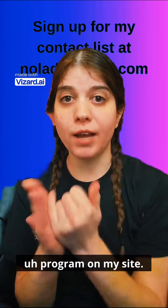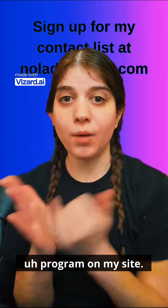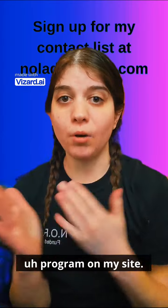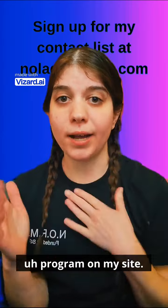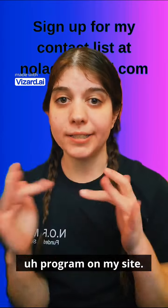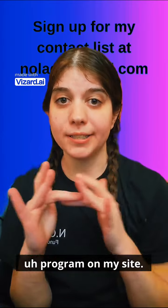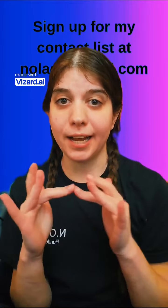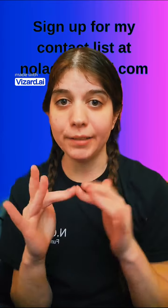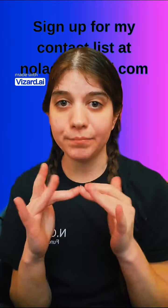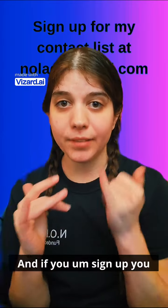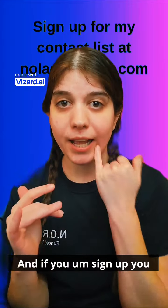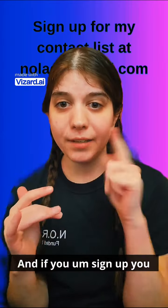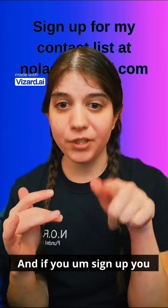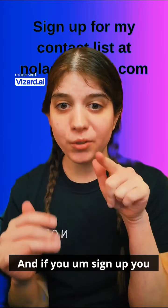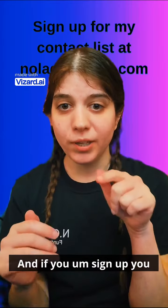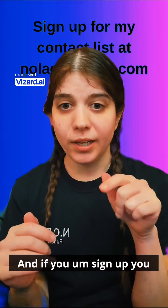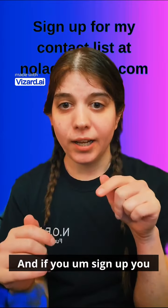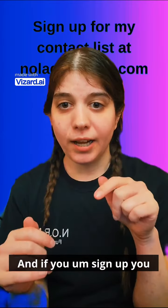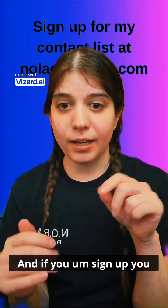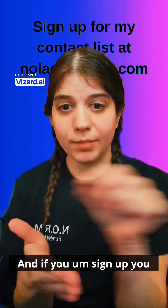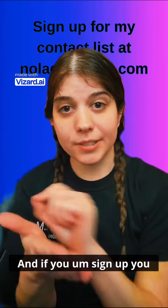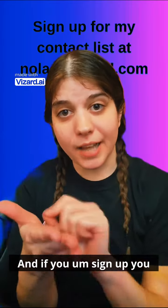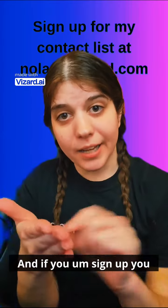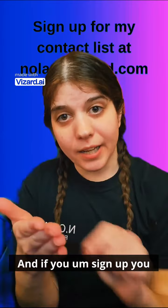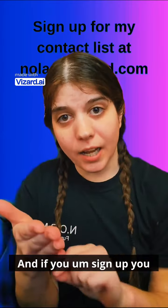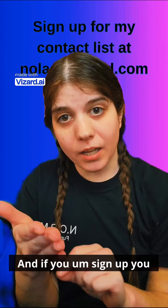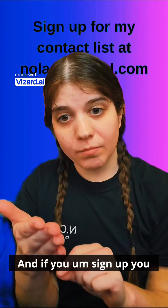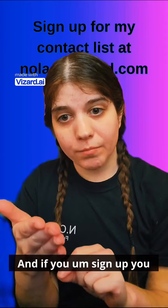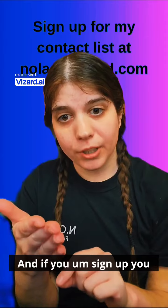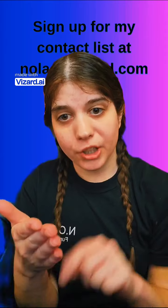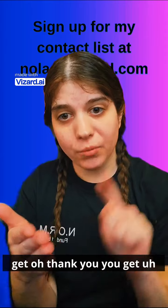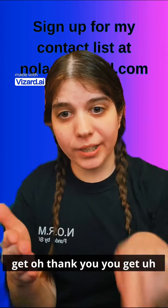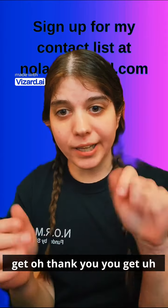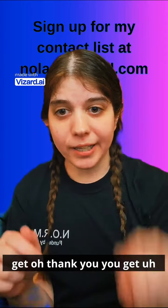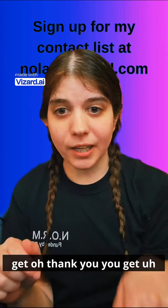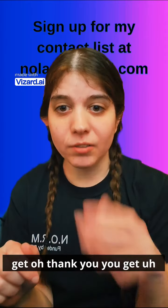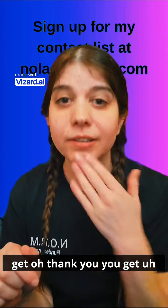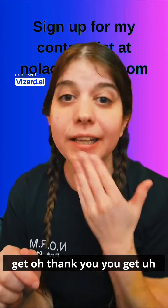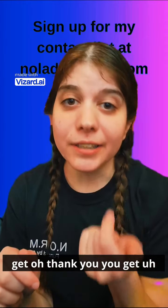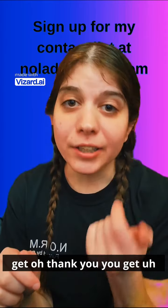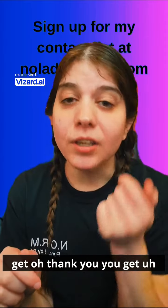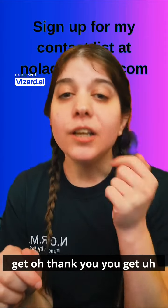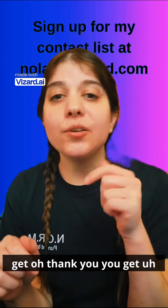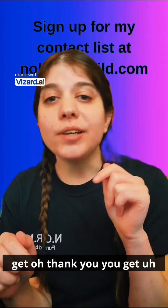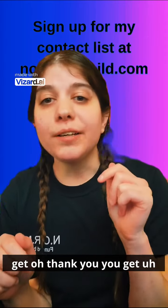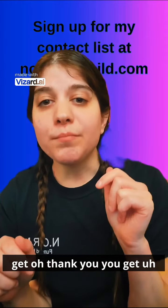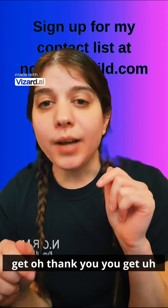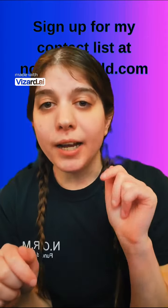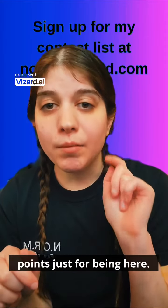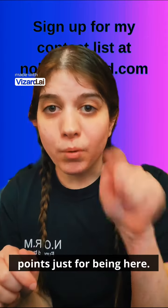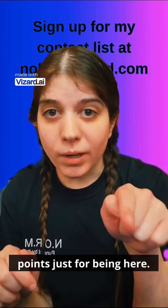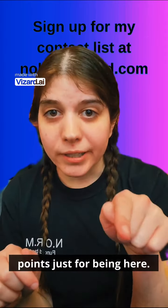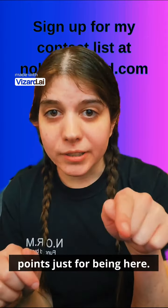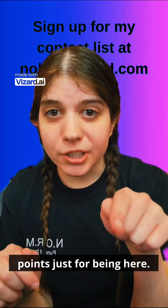on my site. And if you sign up, you get, oh, thank you. You get points just